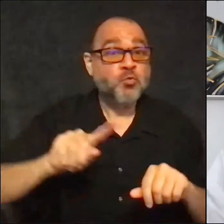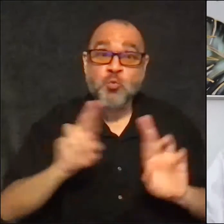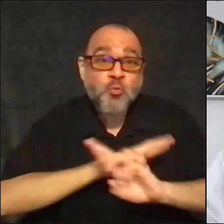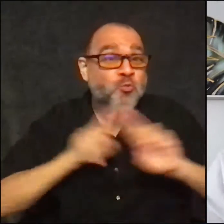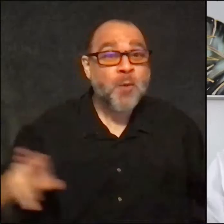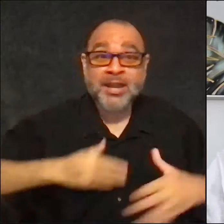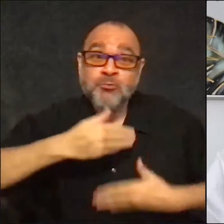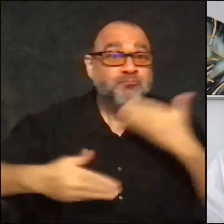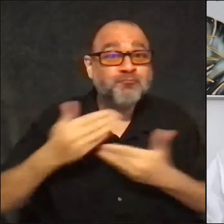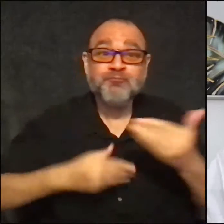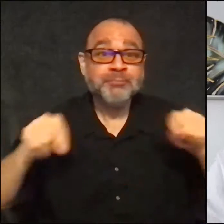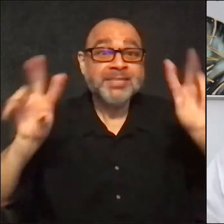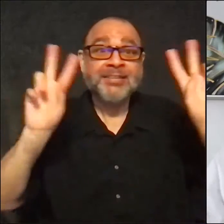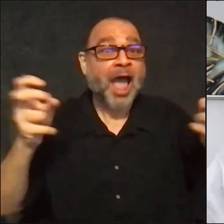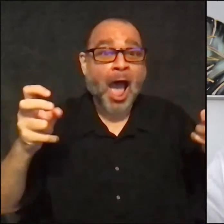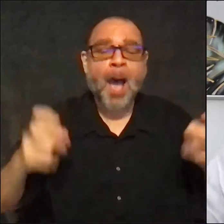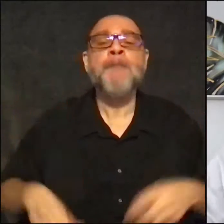let's